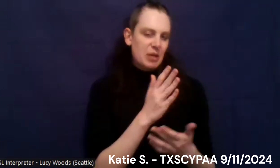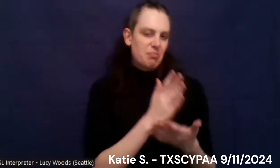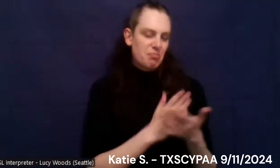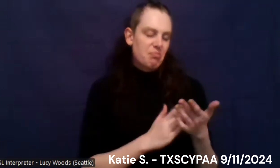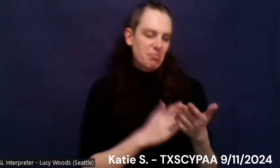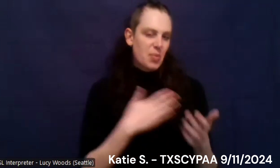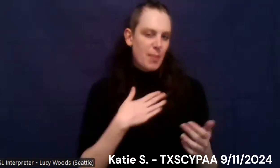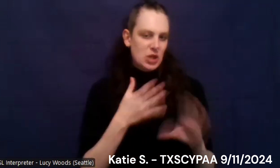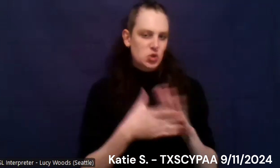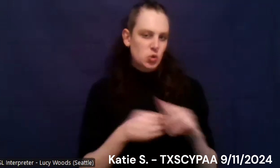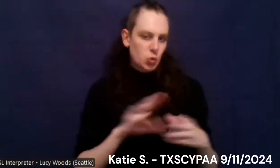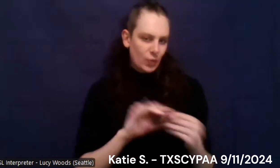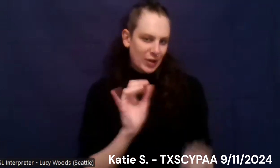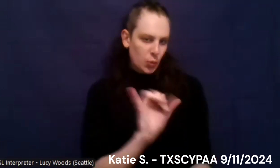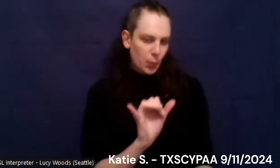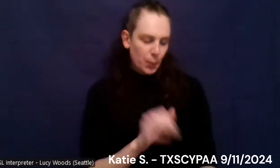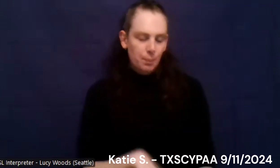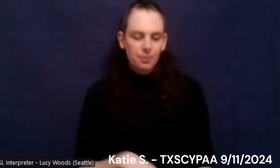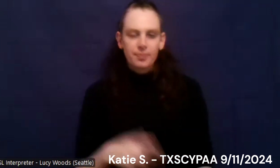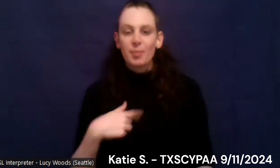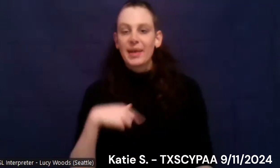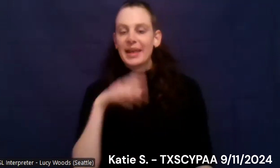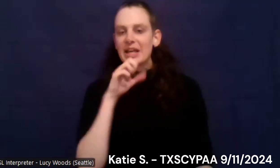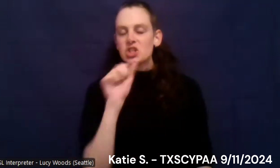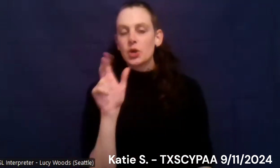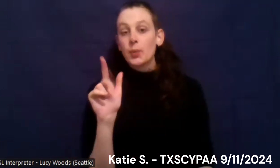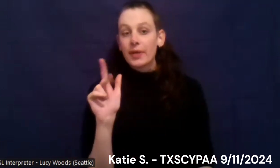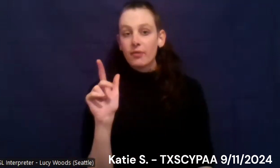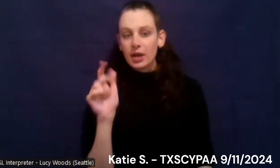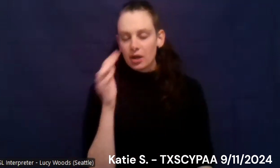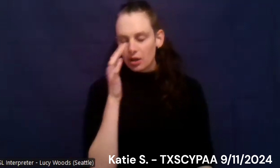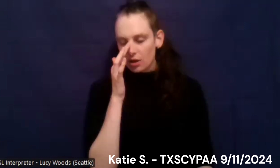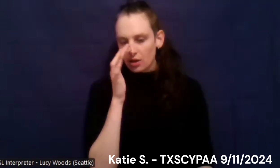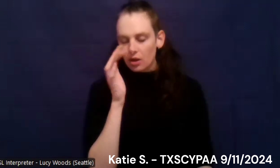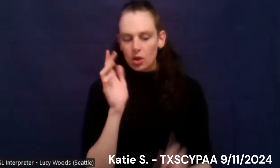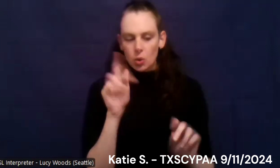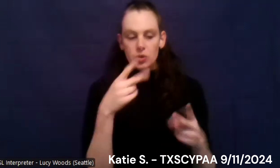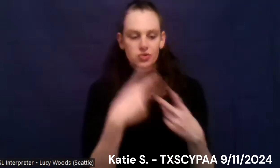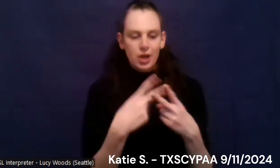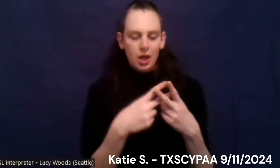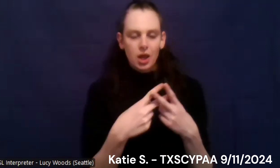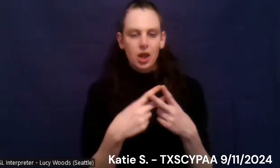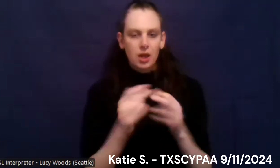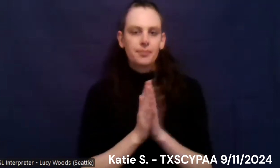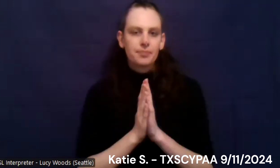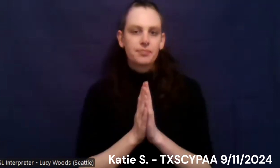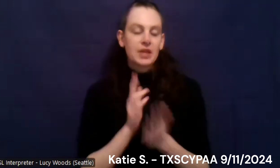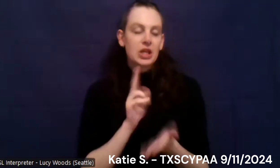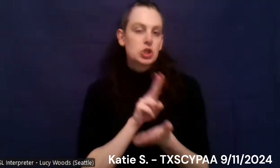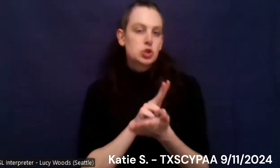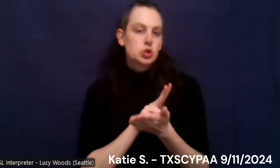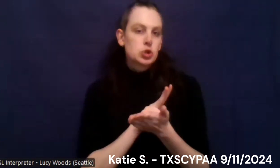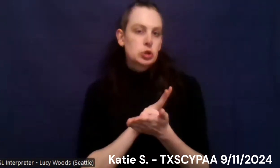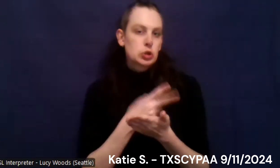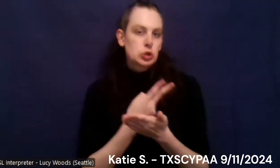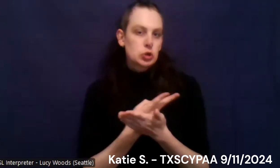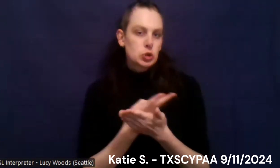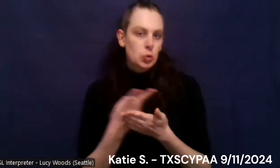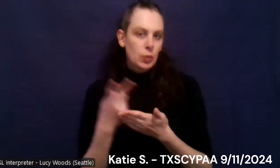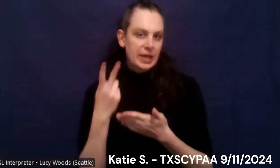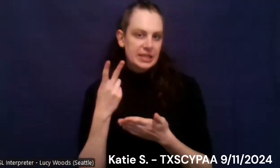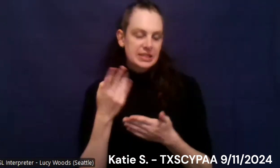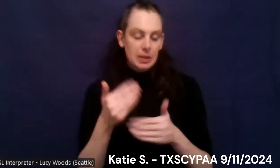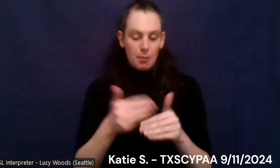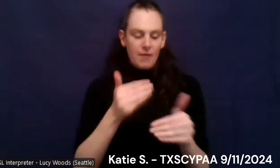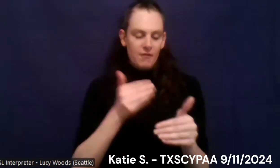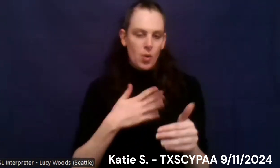to 23. I go to jail. My dad, this was 2 weeks before my dad was moving to Carrollton. Oh, so